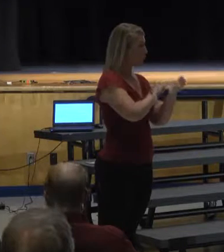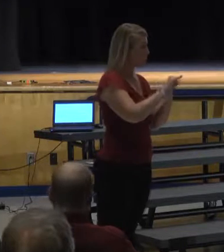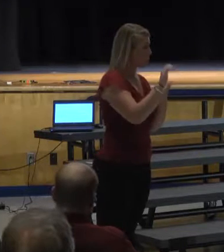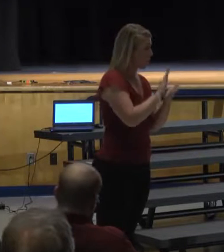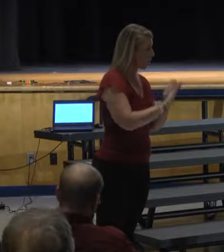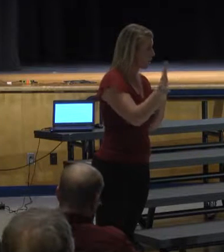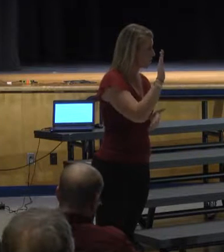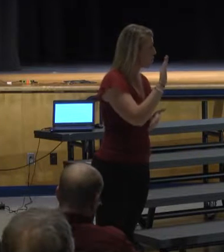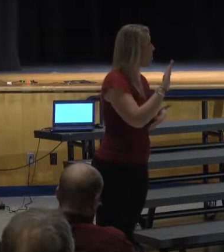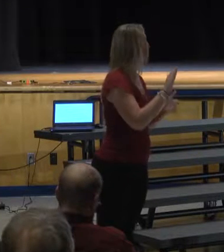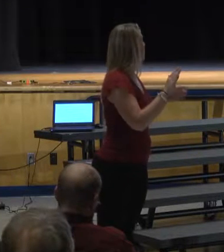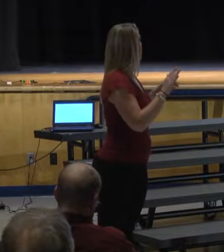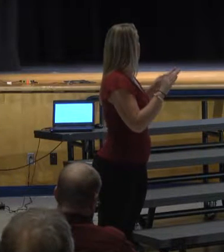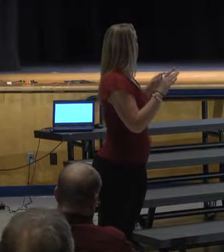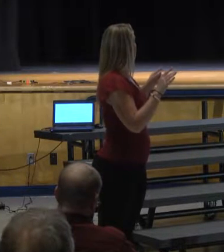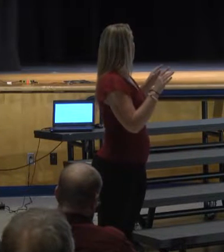considered